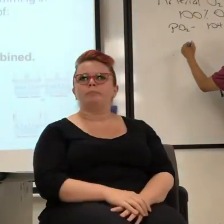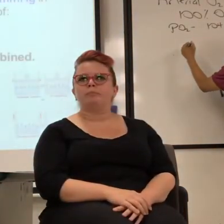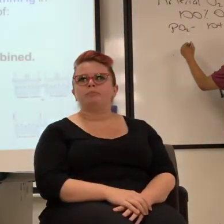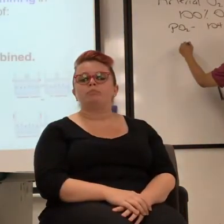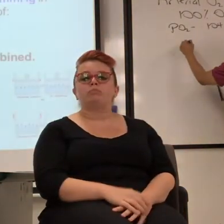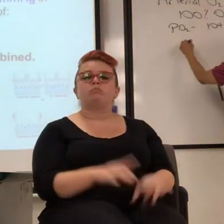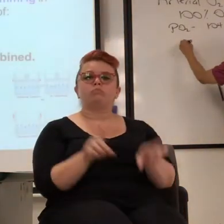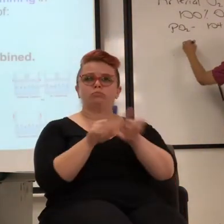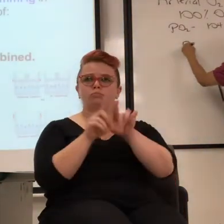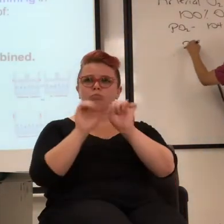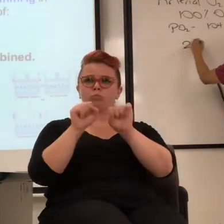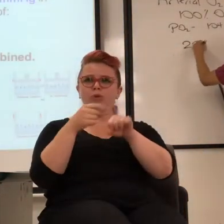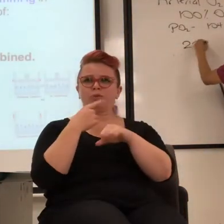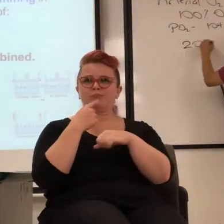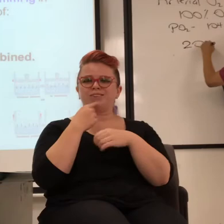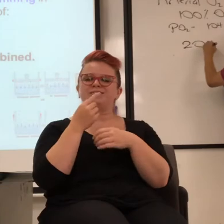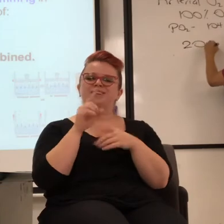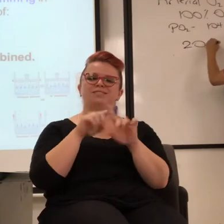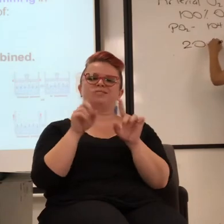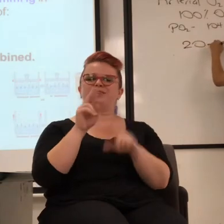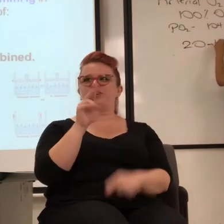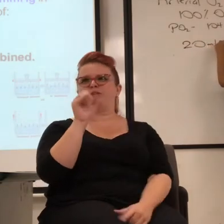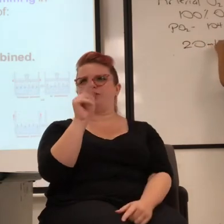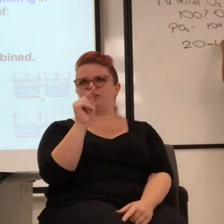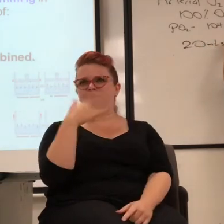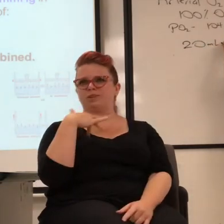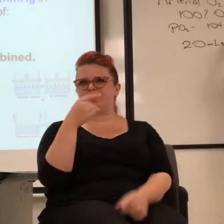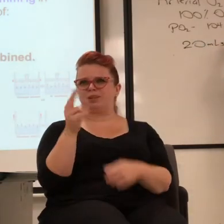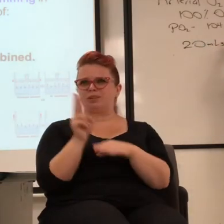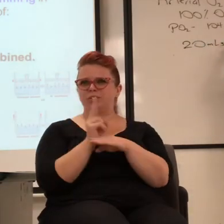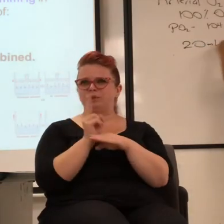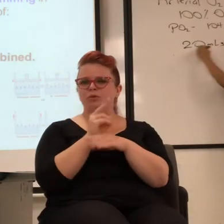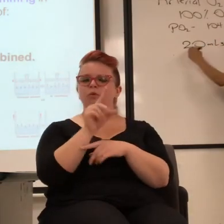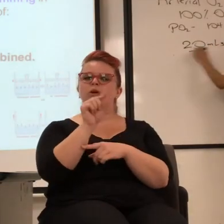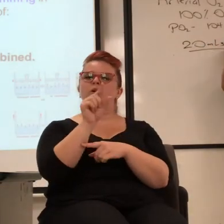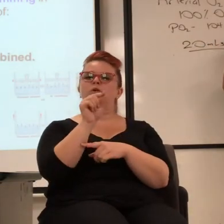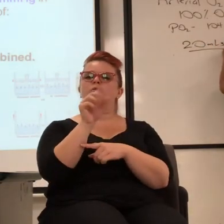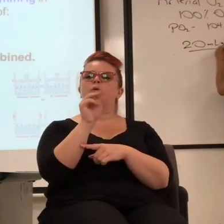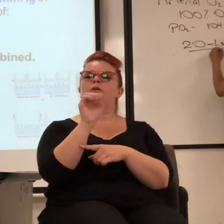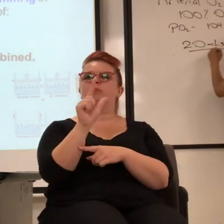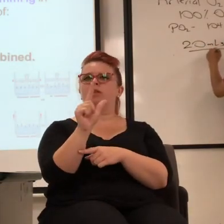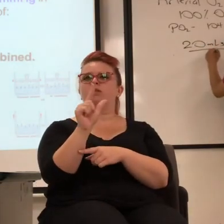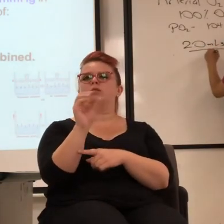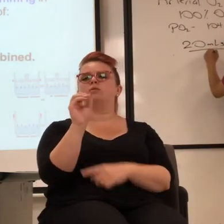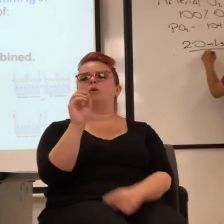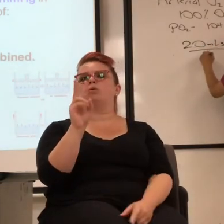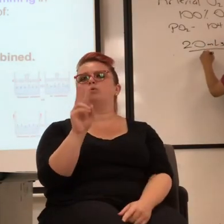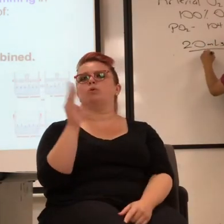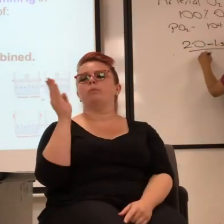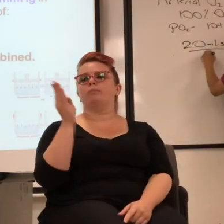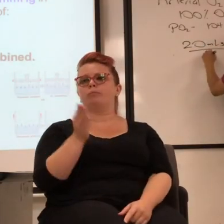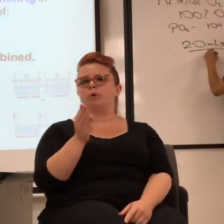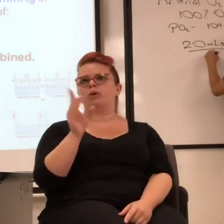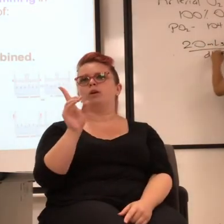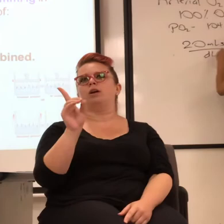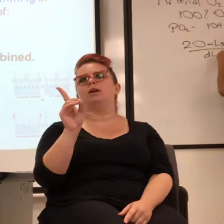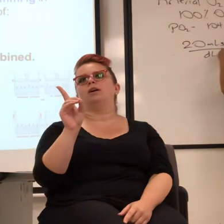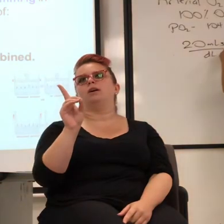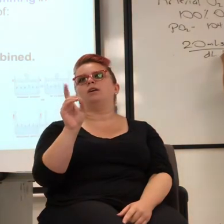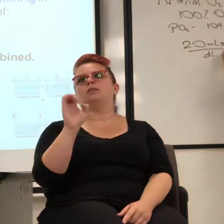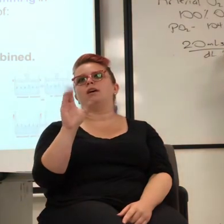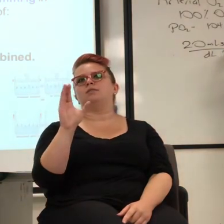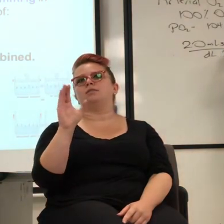another units that are used, 20 mils O2 per deciliter of blood.